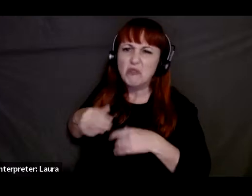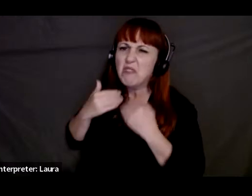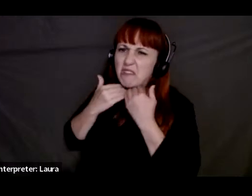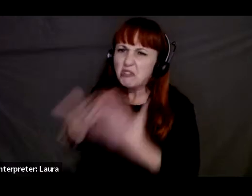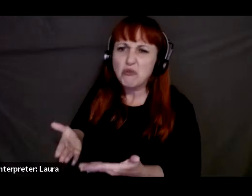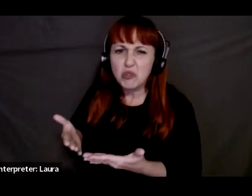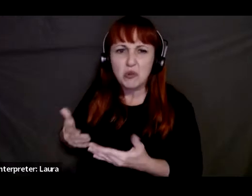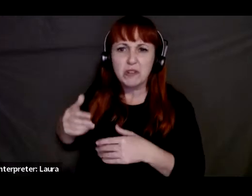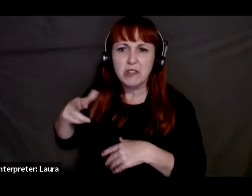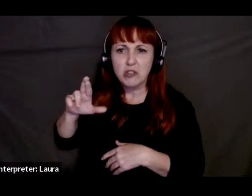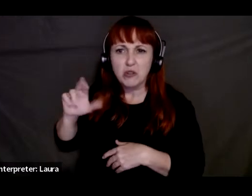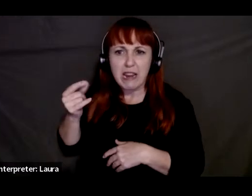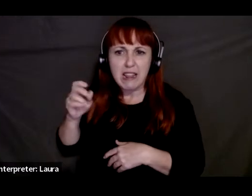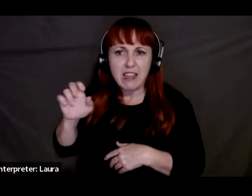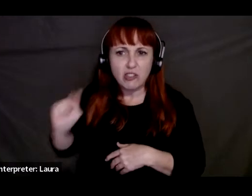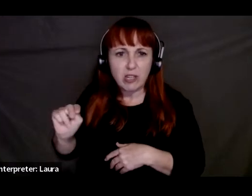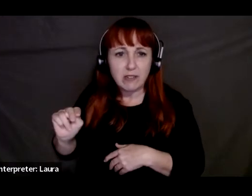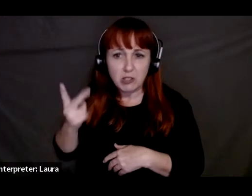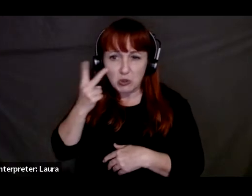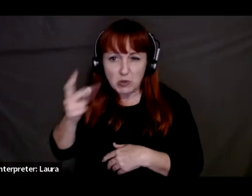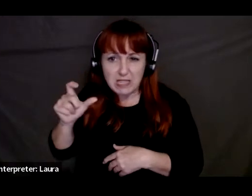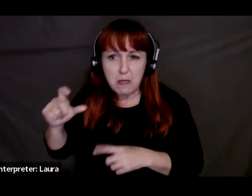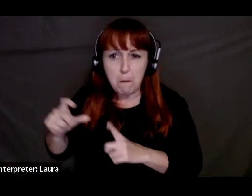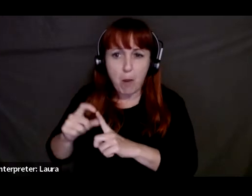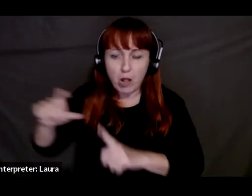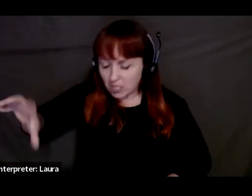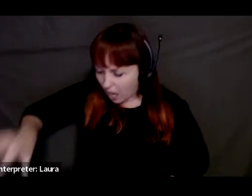radiation. You see these bullets?